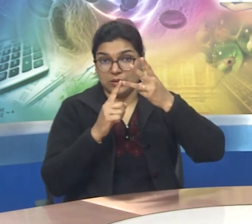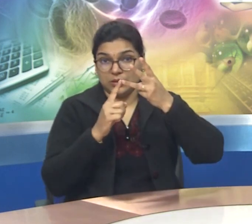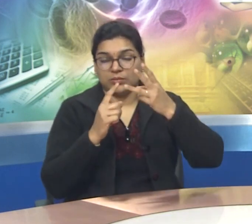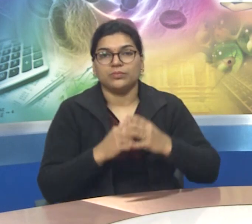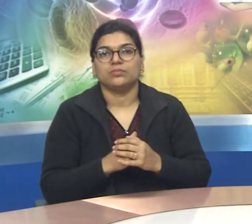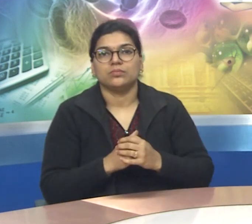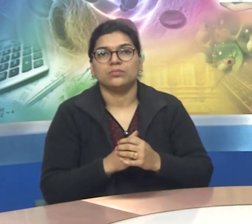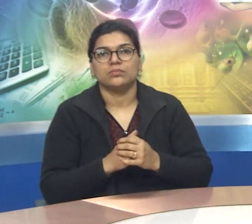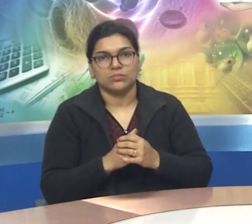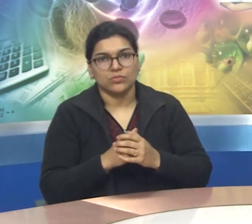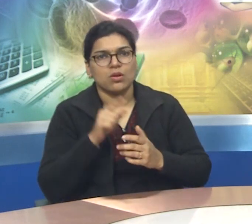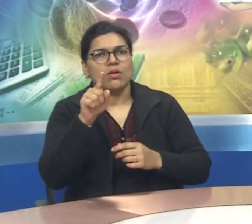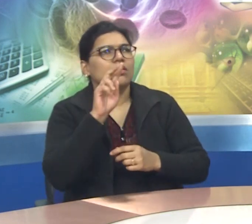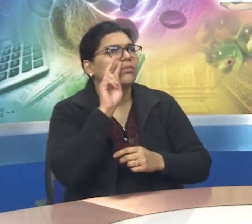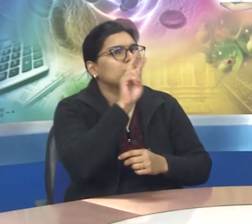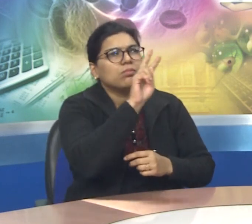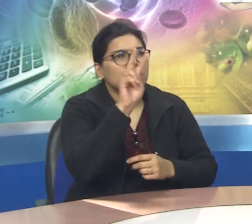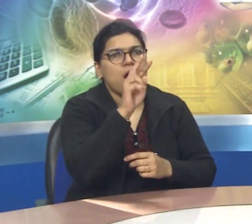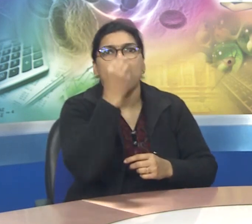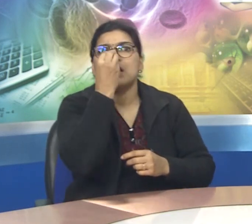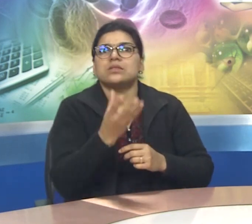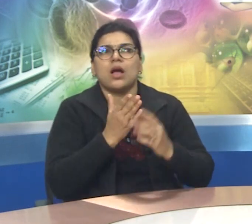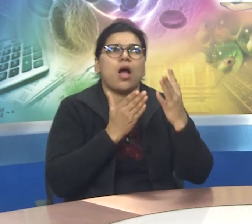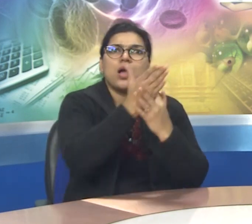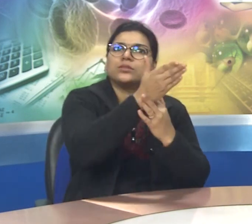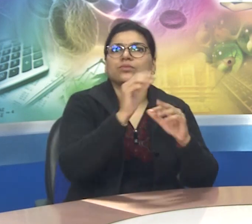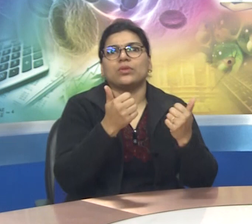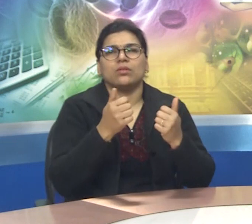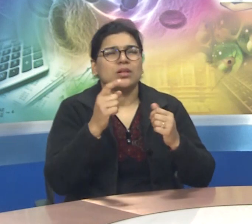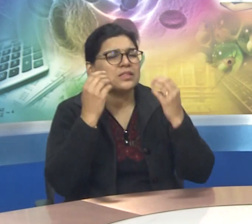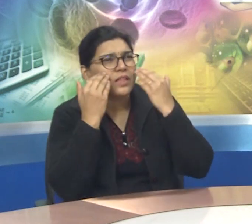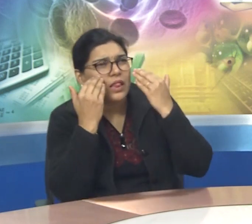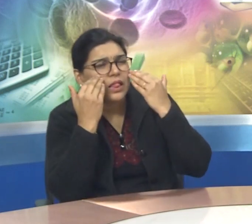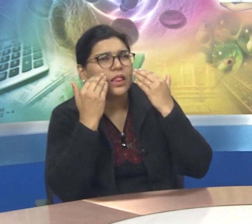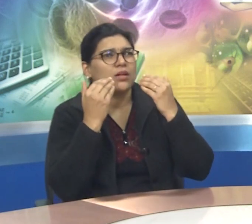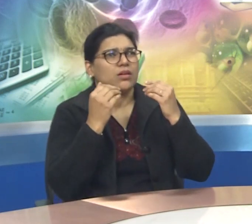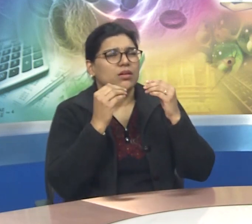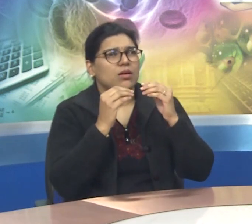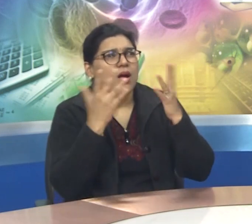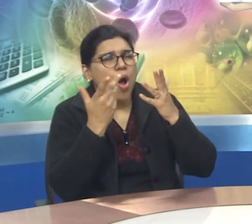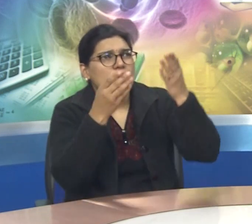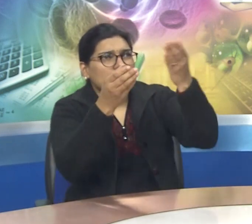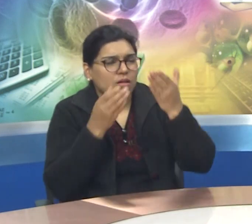The third implication of third law talks about easy